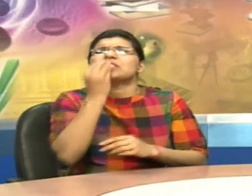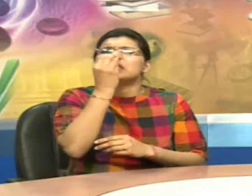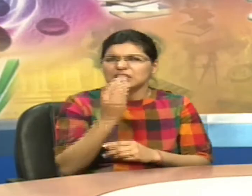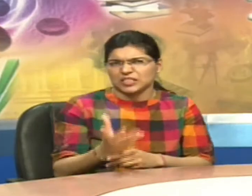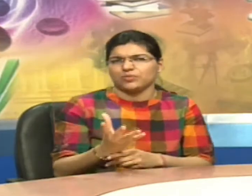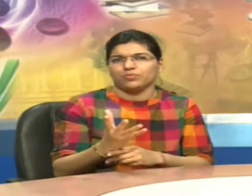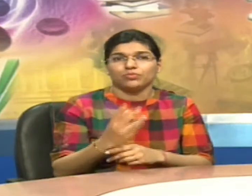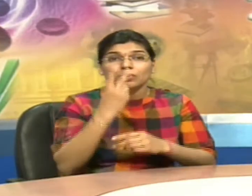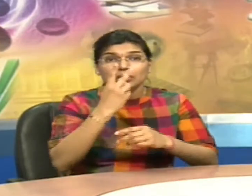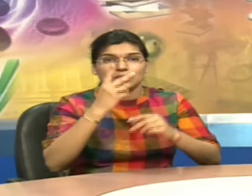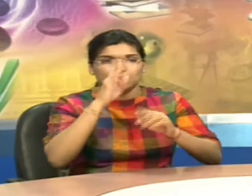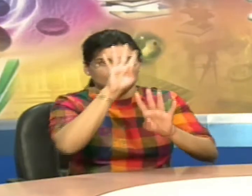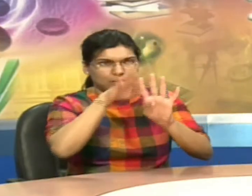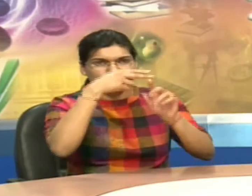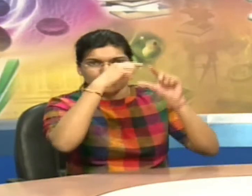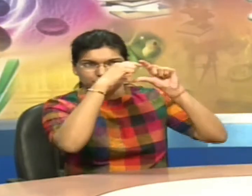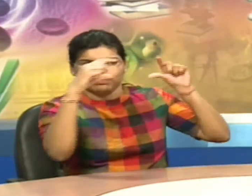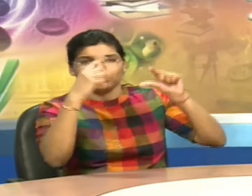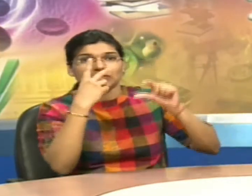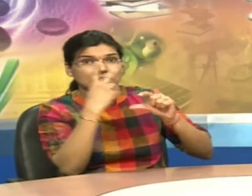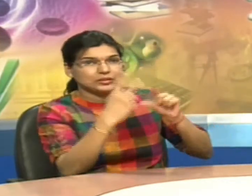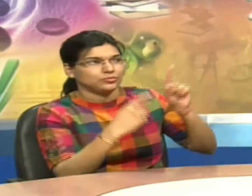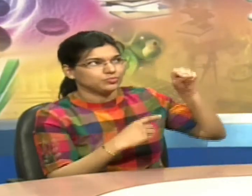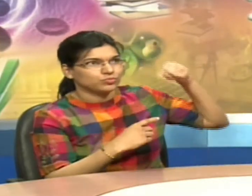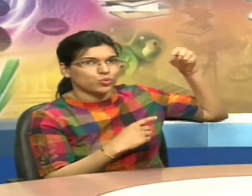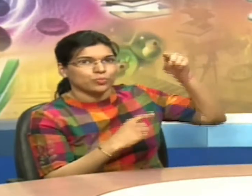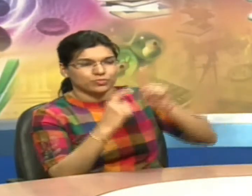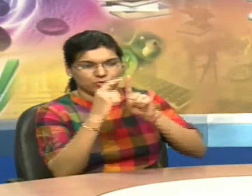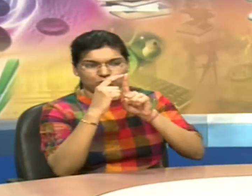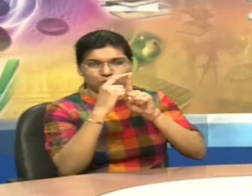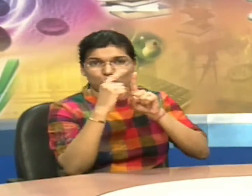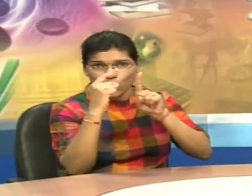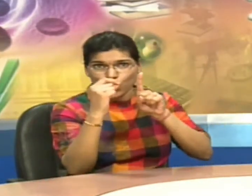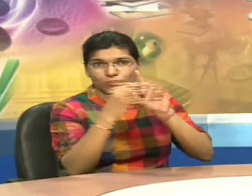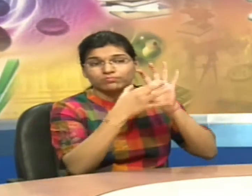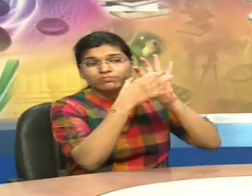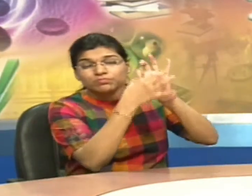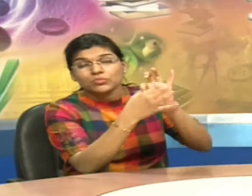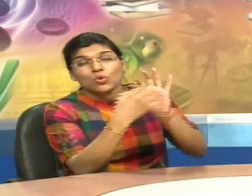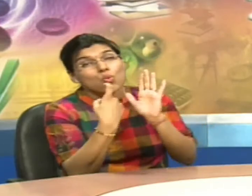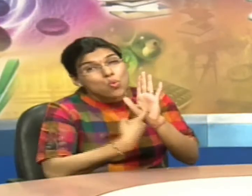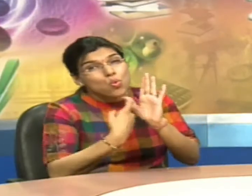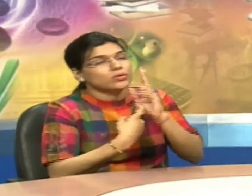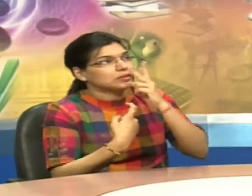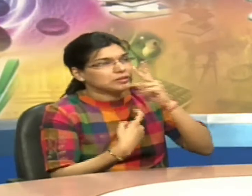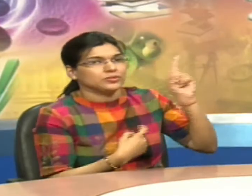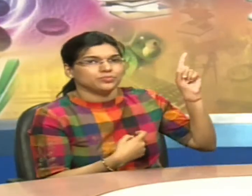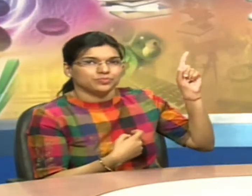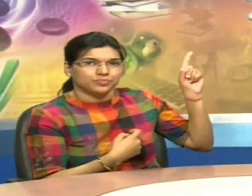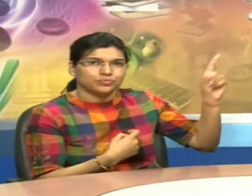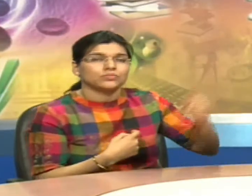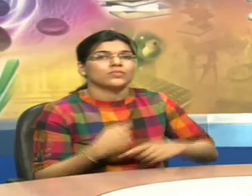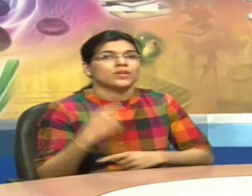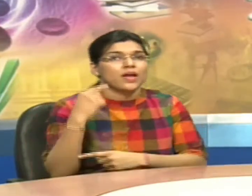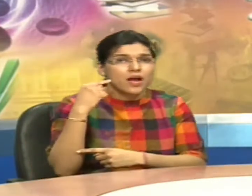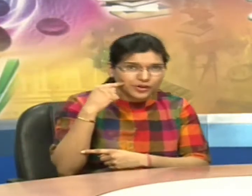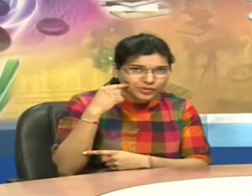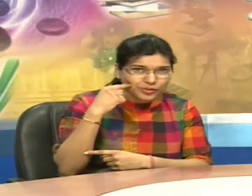It is not difficult, it is easy. You can see it in the table. For do, the rule is